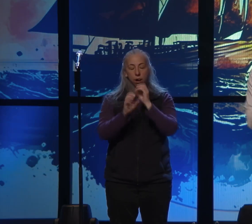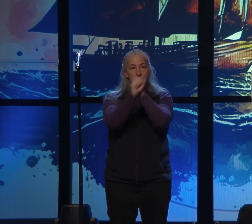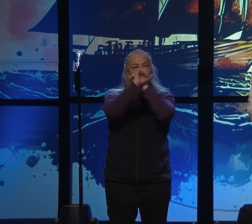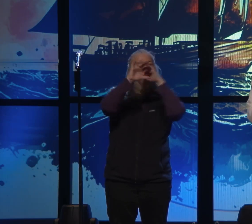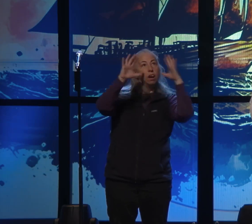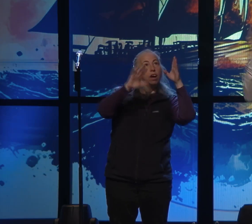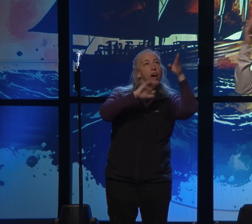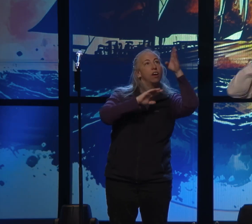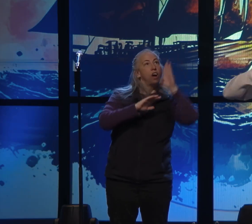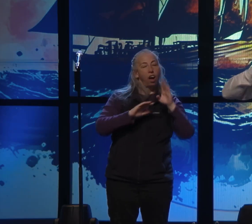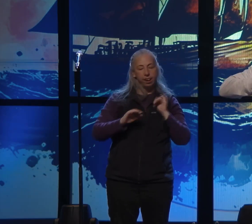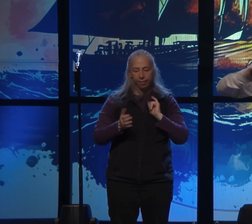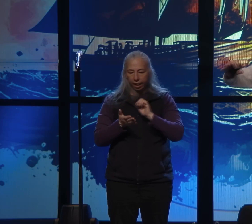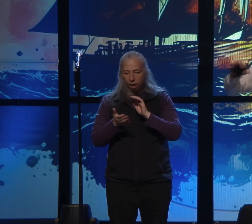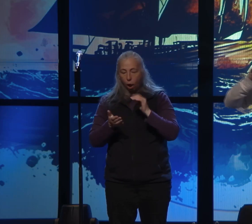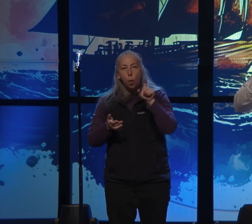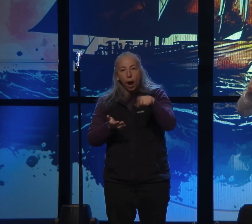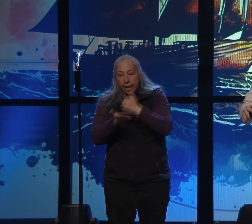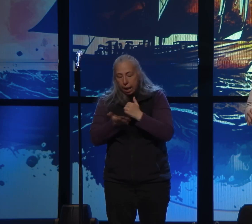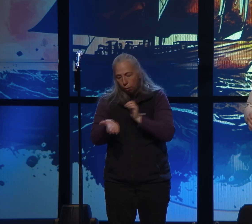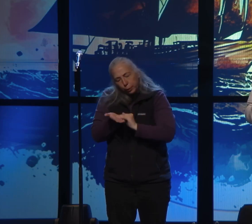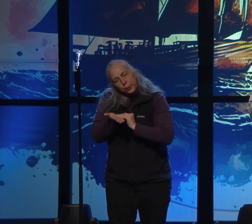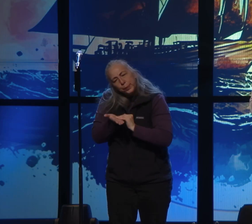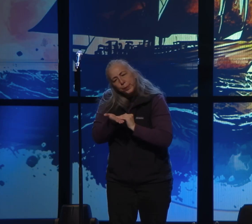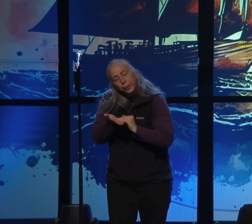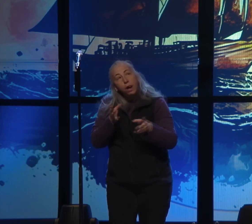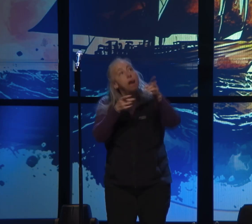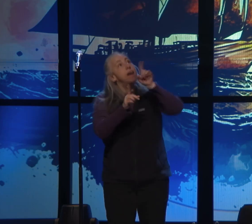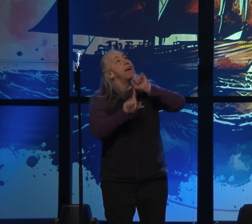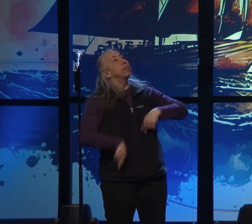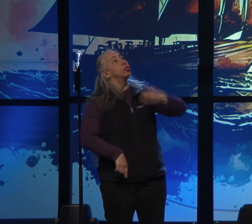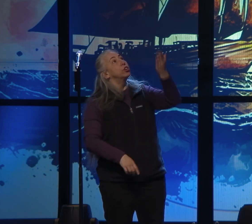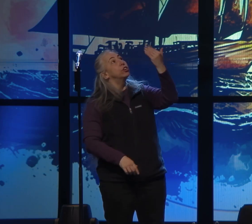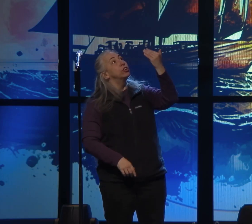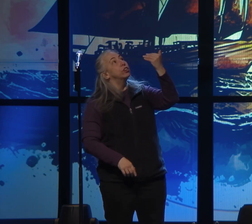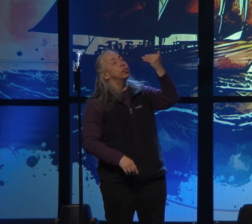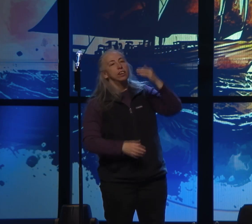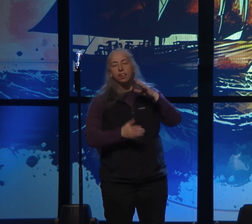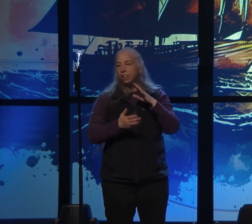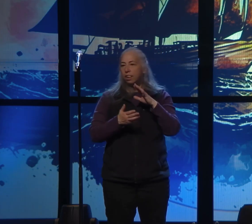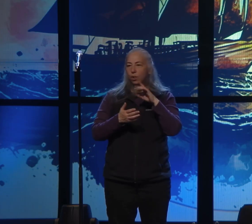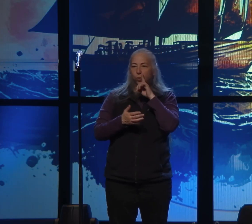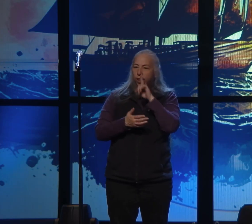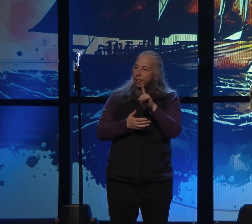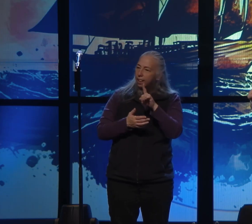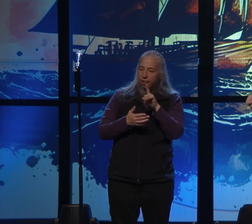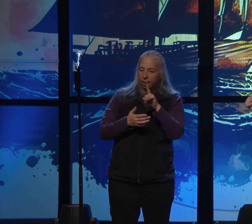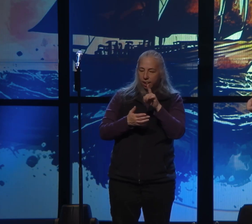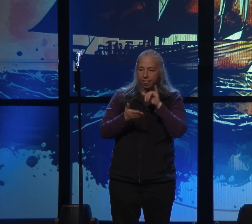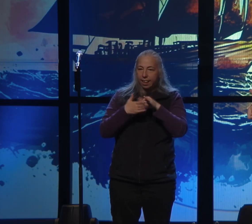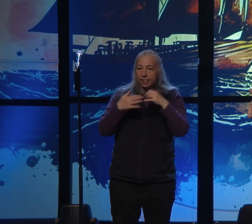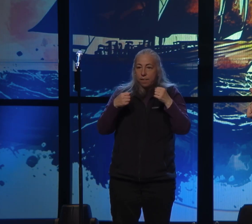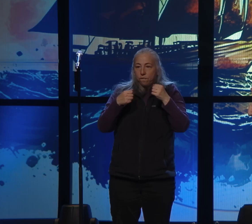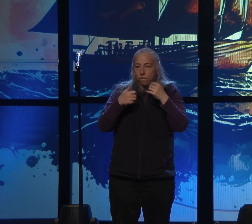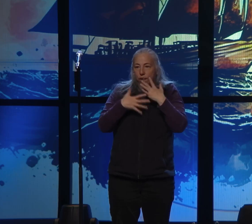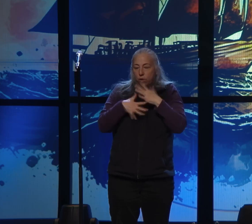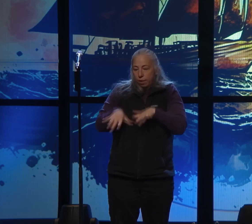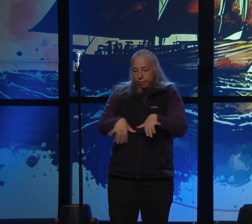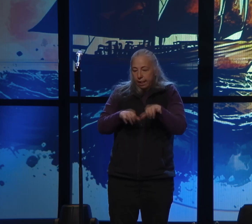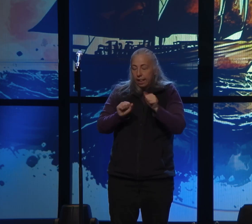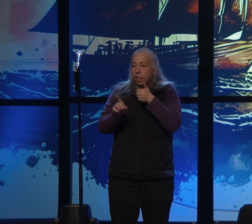like bottle genie, I lamp rub, and is going to tell me what to do is really what underlies that is a fear of being in